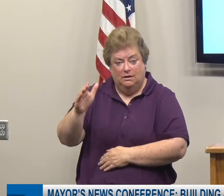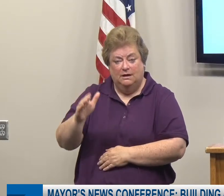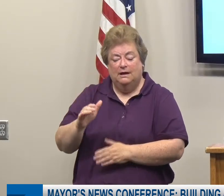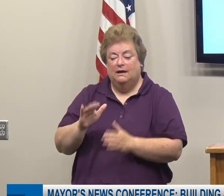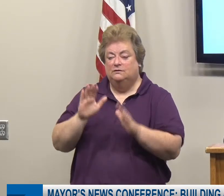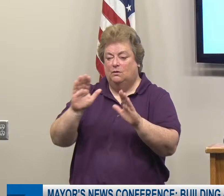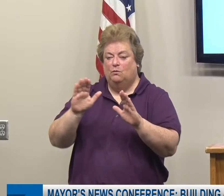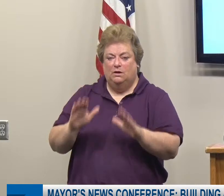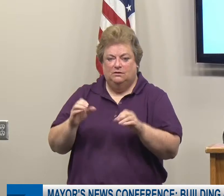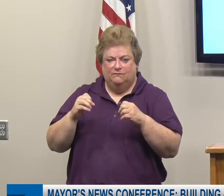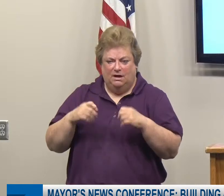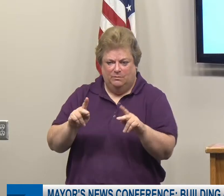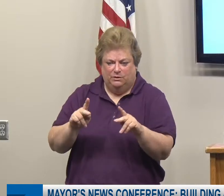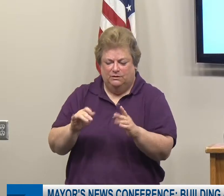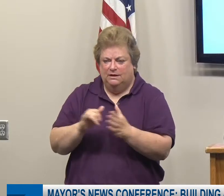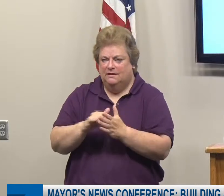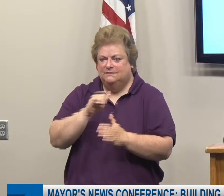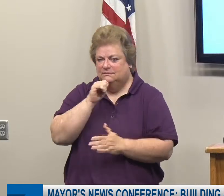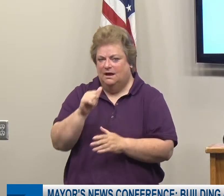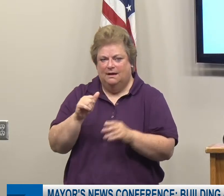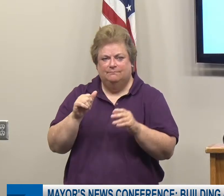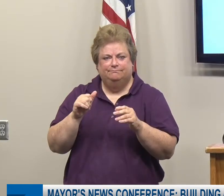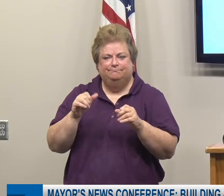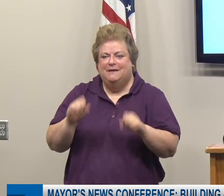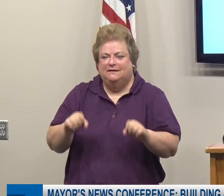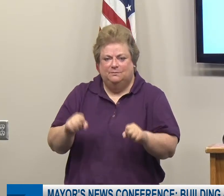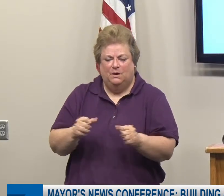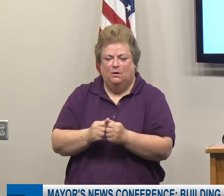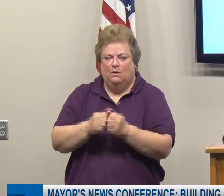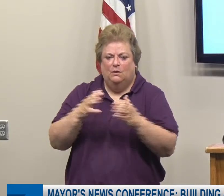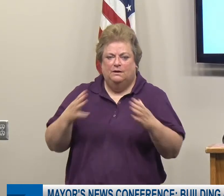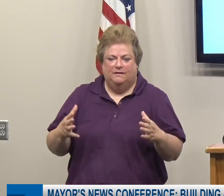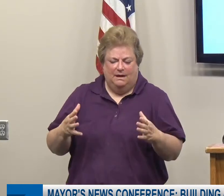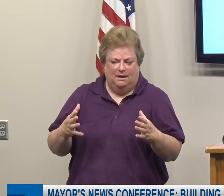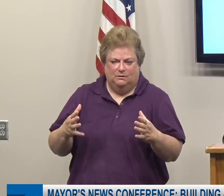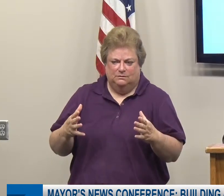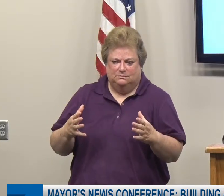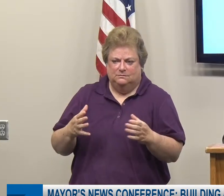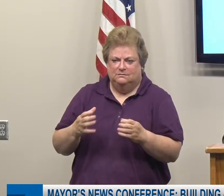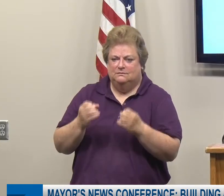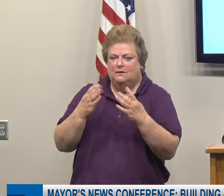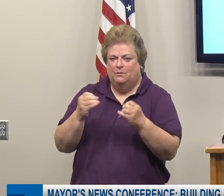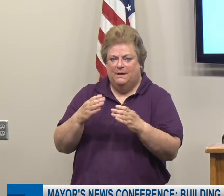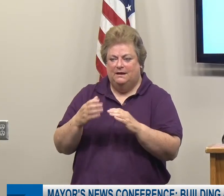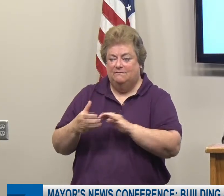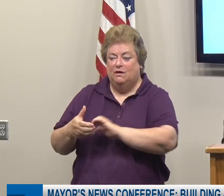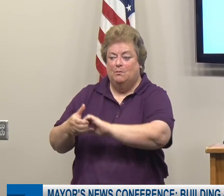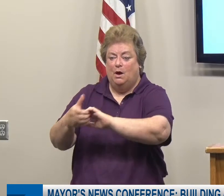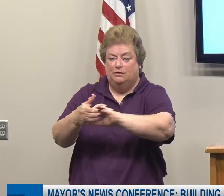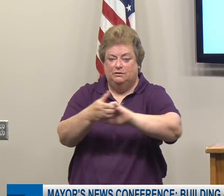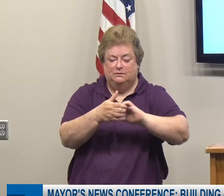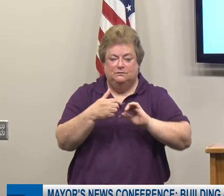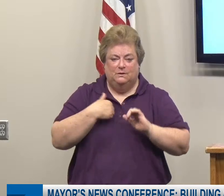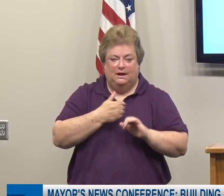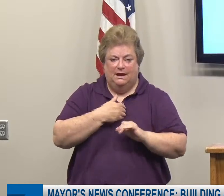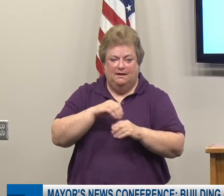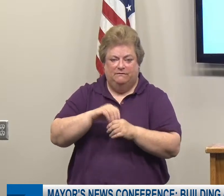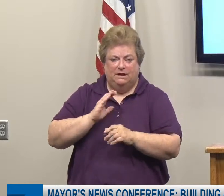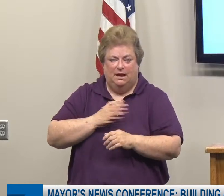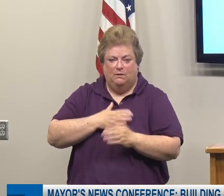great opportunity that wouldn't be possible without so many of these partners that we have in Lincoln.